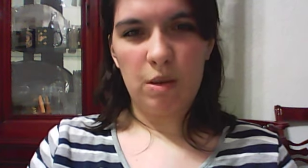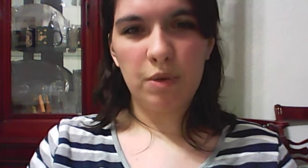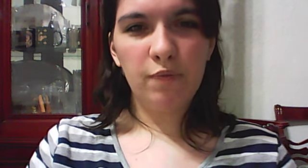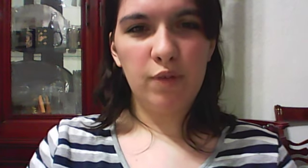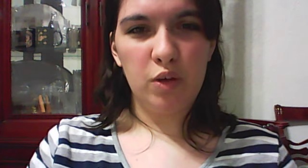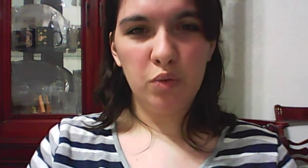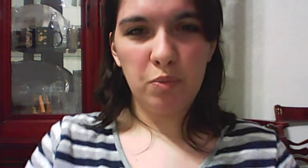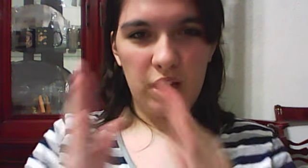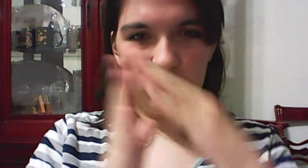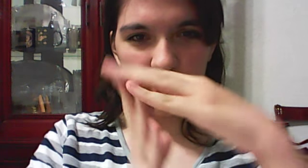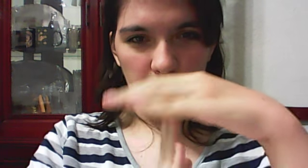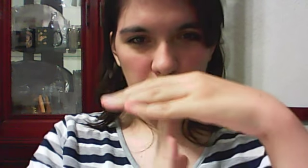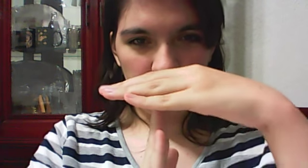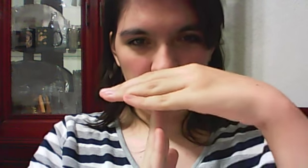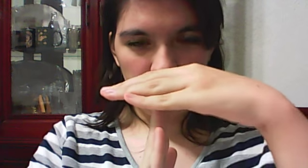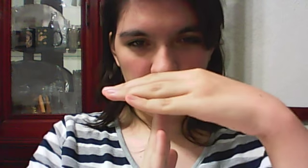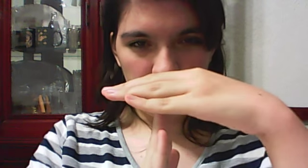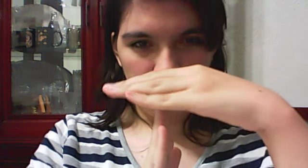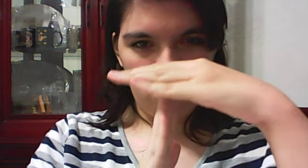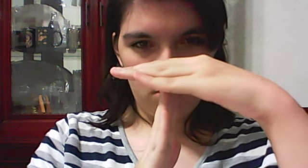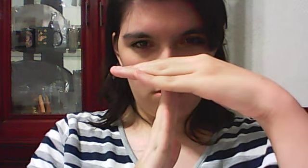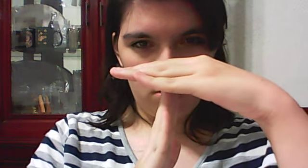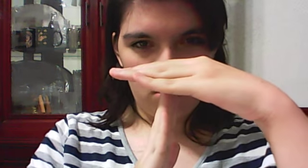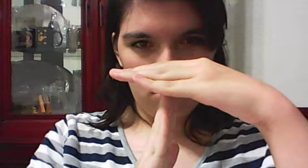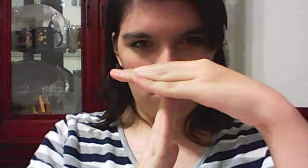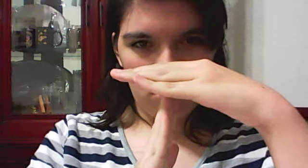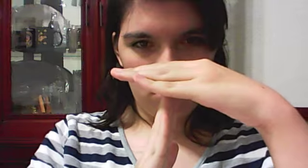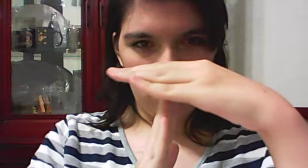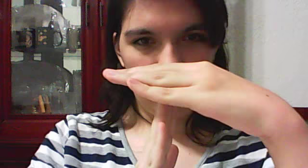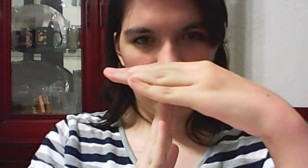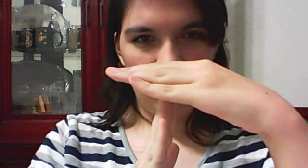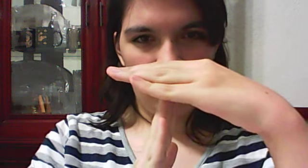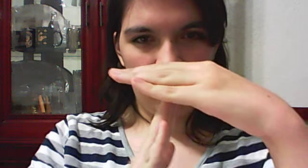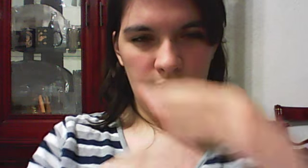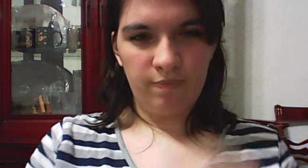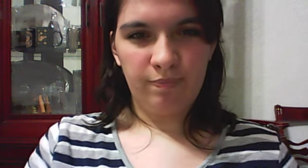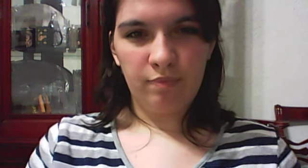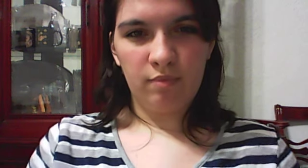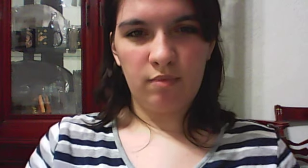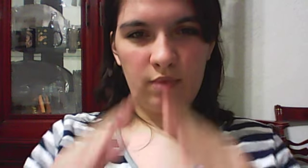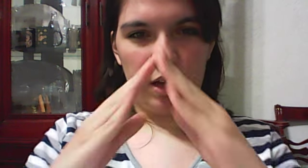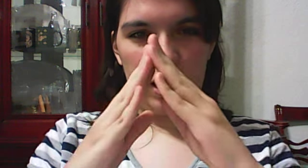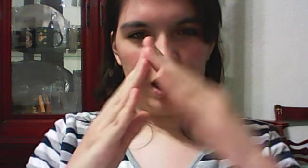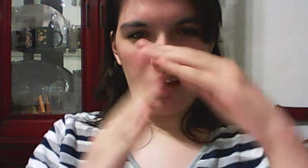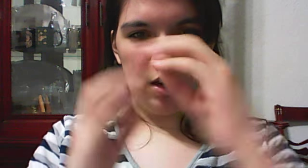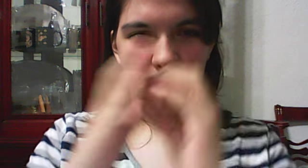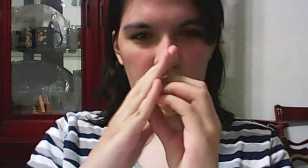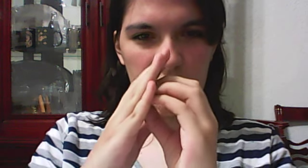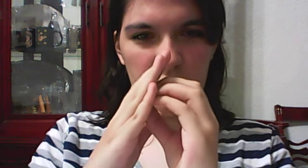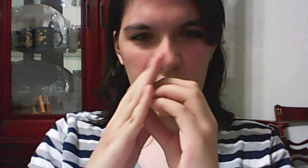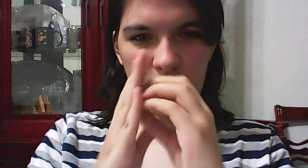I'm confused, but I don't know. T-A-R...